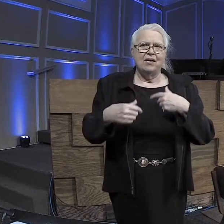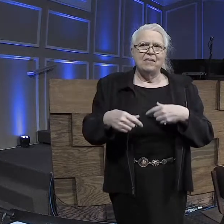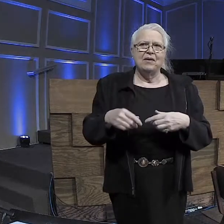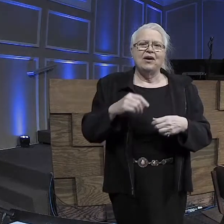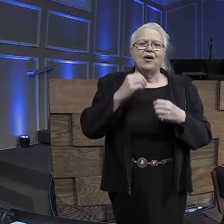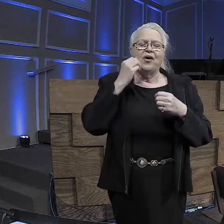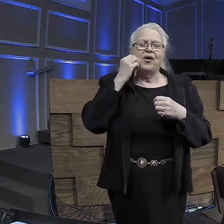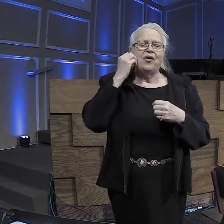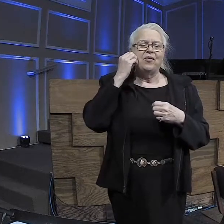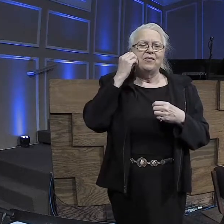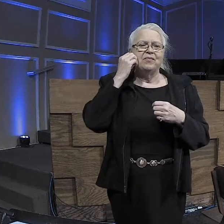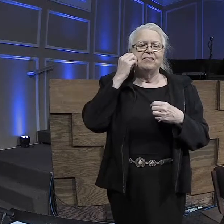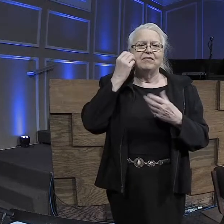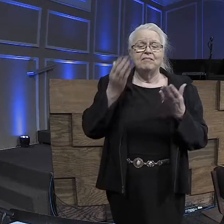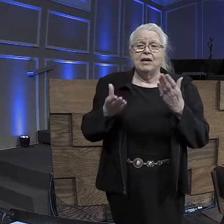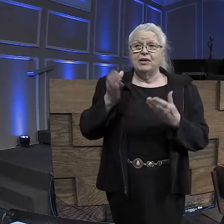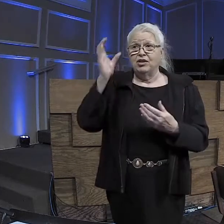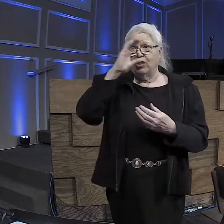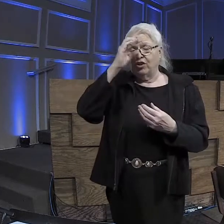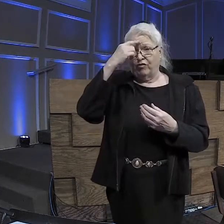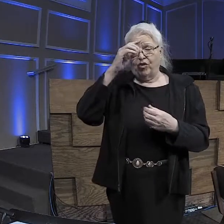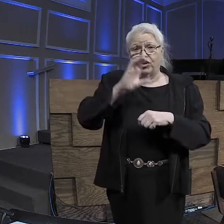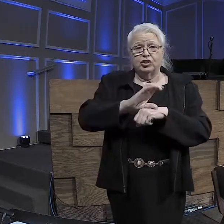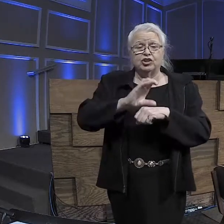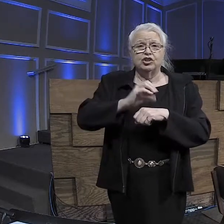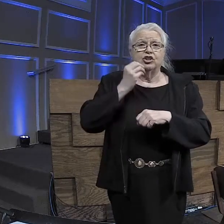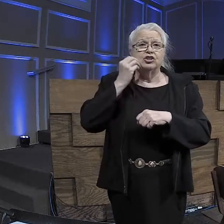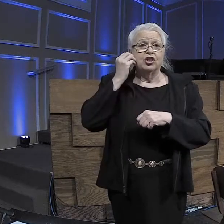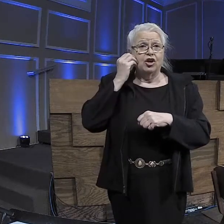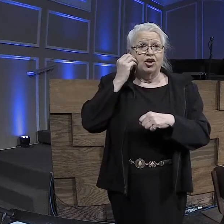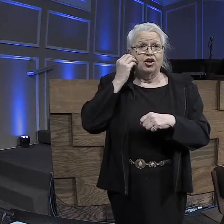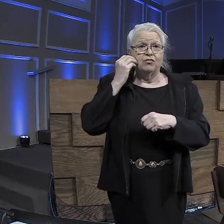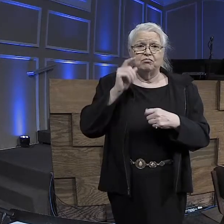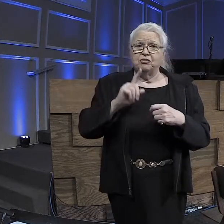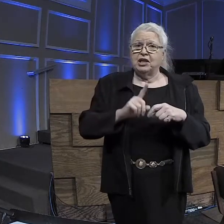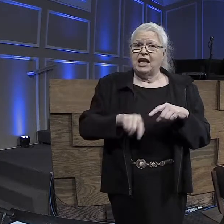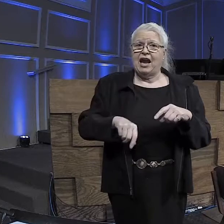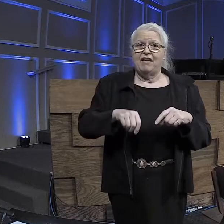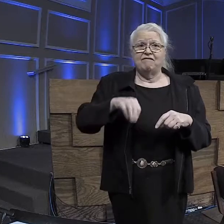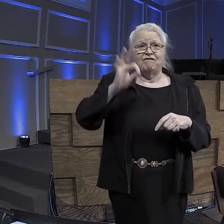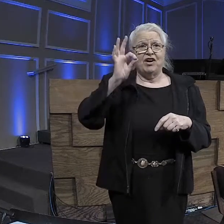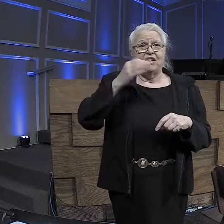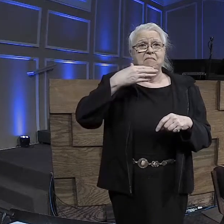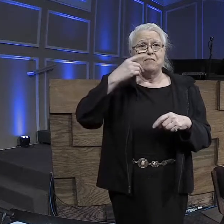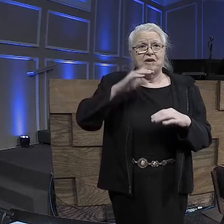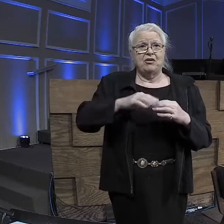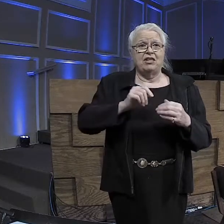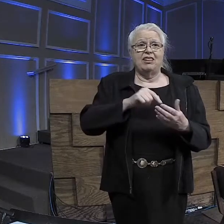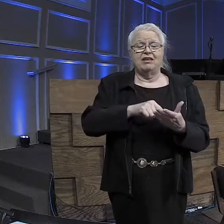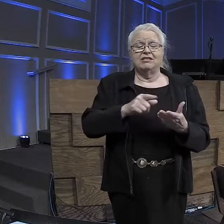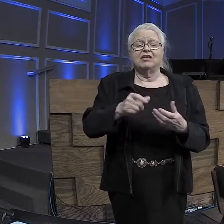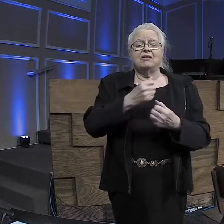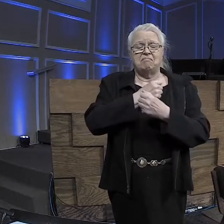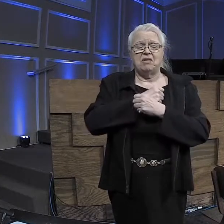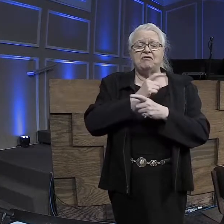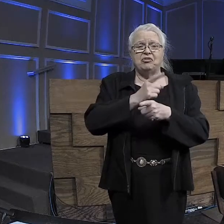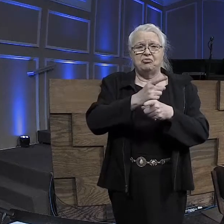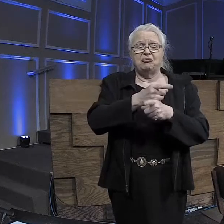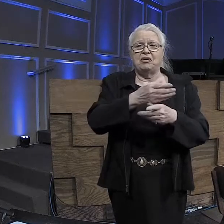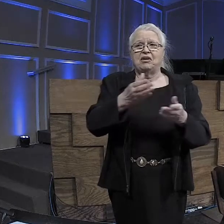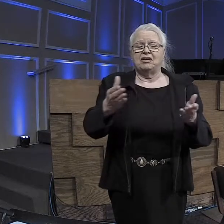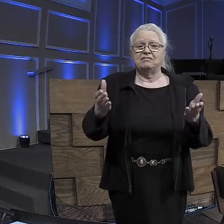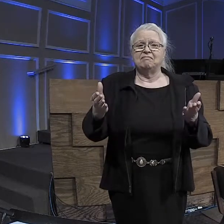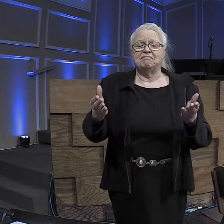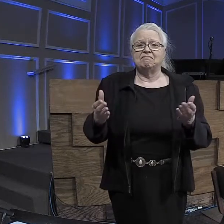You may be here and looking for a church home. Boy, I tell you, you can't find a better one than this. They'll love you right. They'll make much of